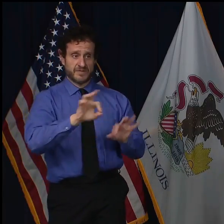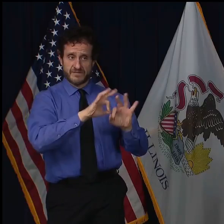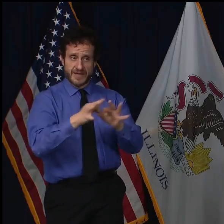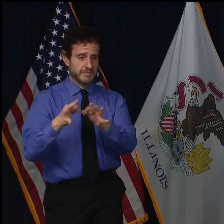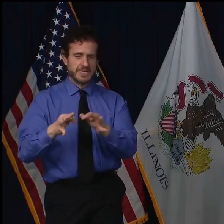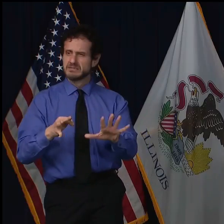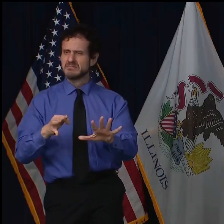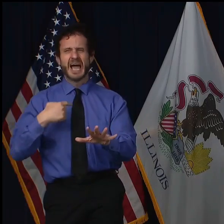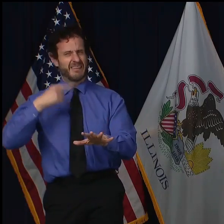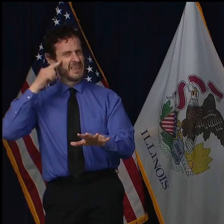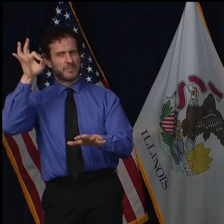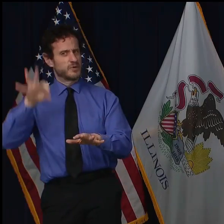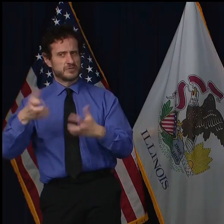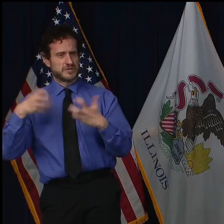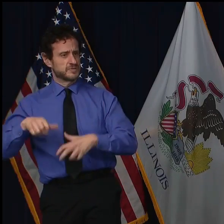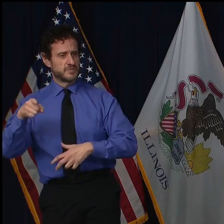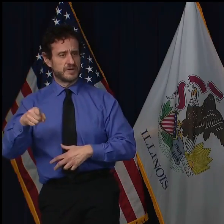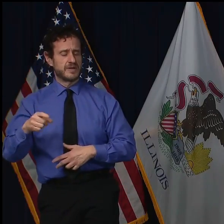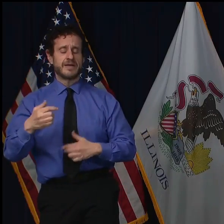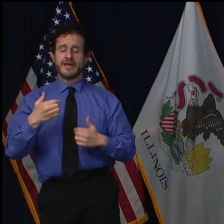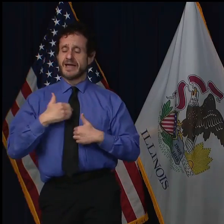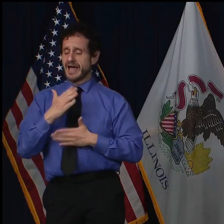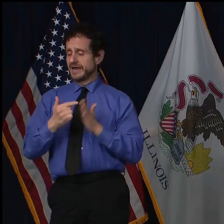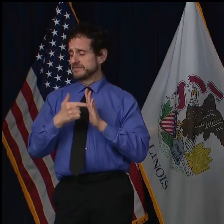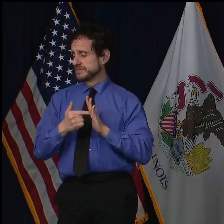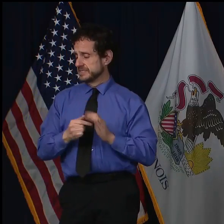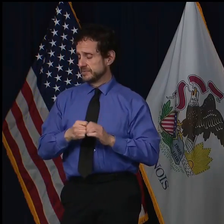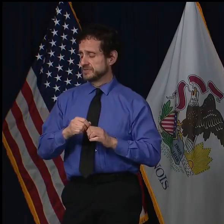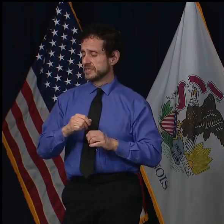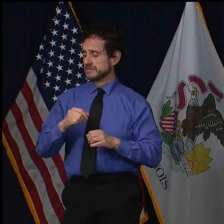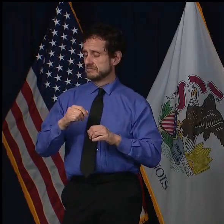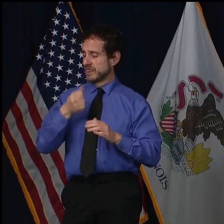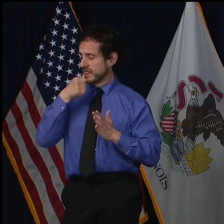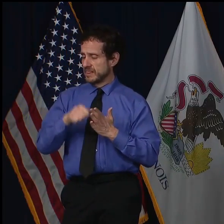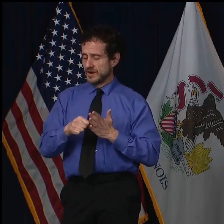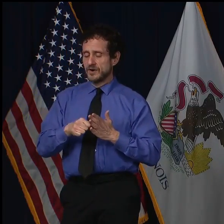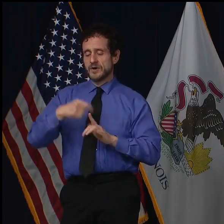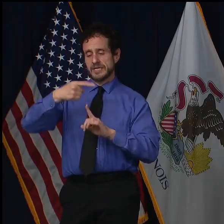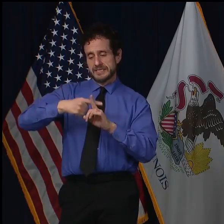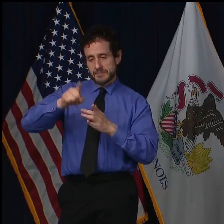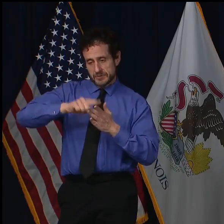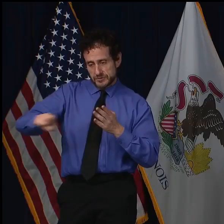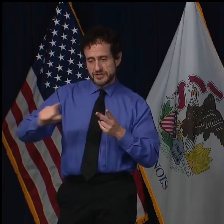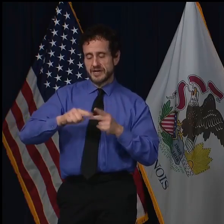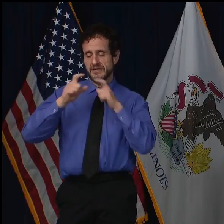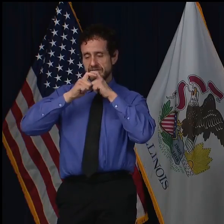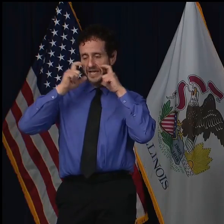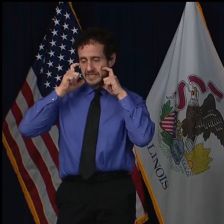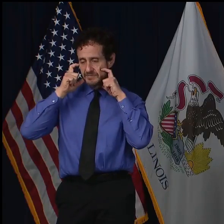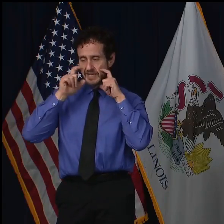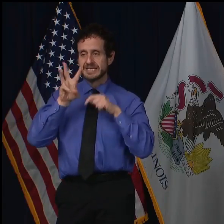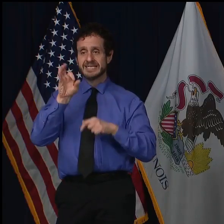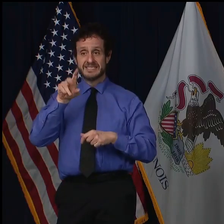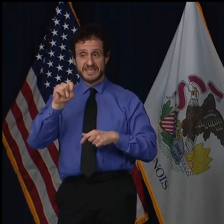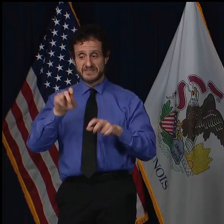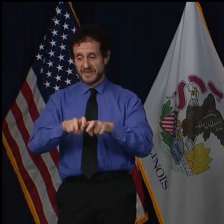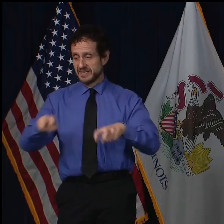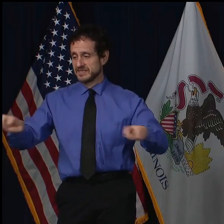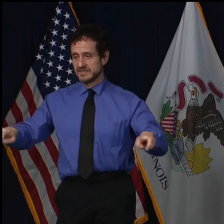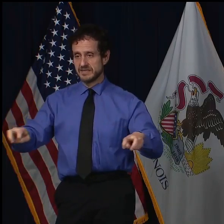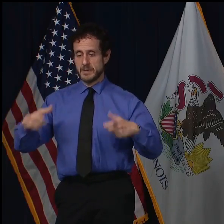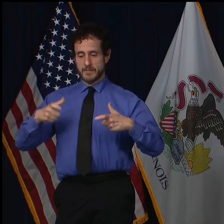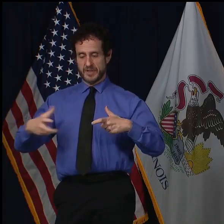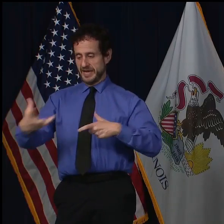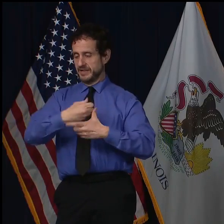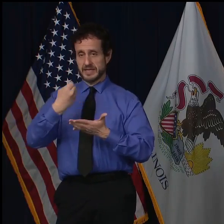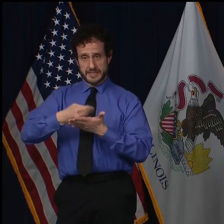have some examples of what is in the letter, apparently. Temperature checks, face masks, 6 feet distance, no passing the plate, encouragement that